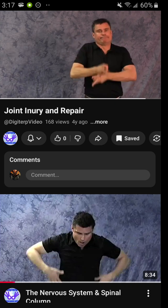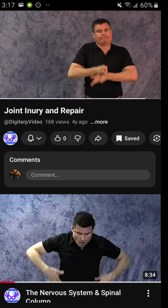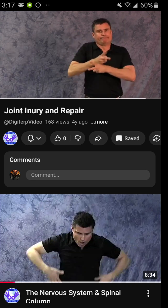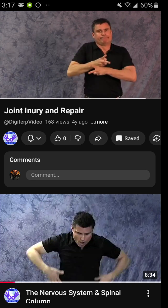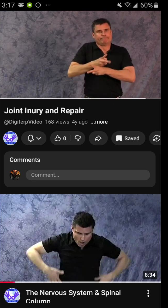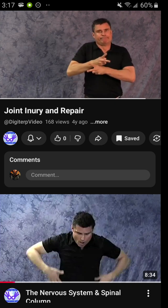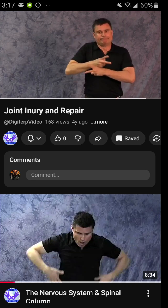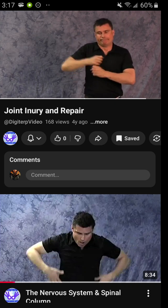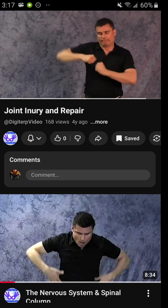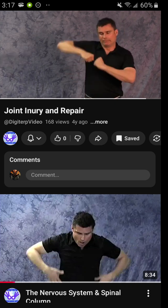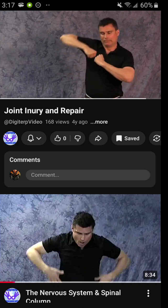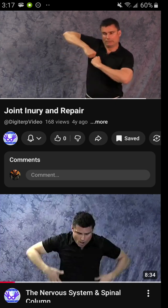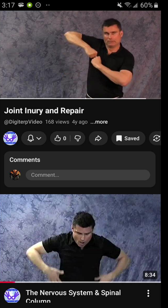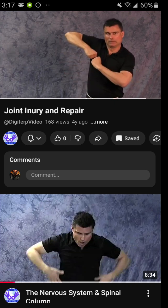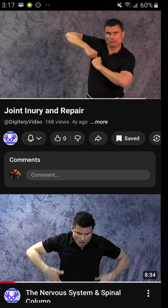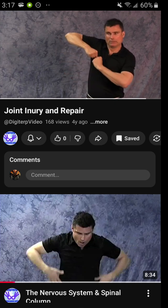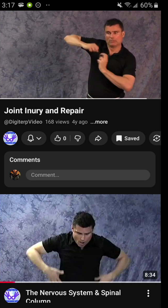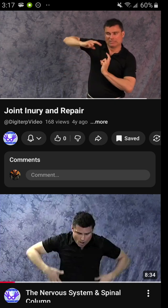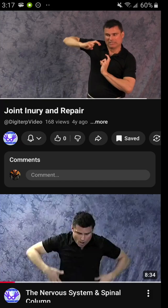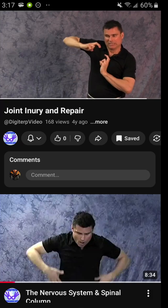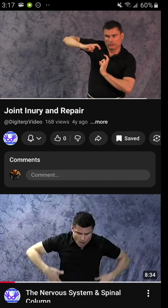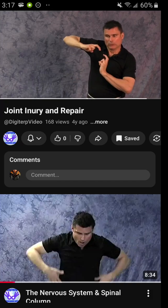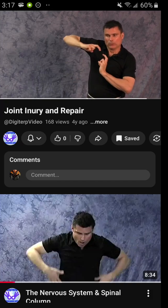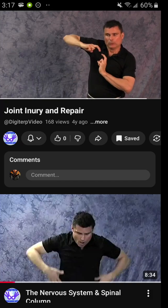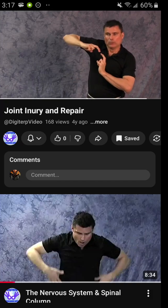A